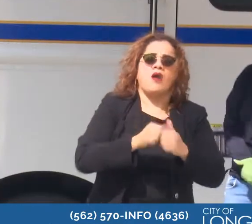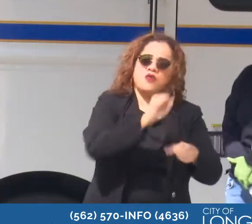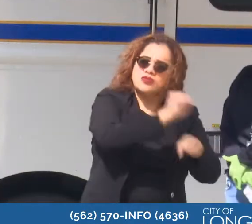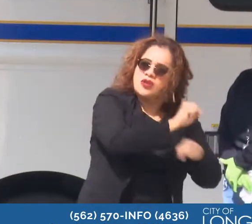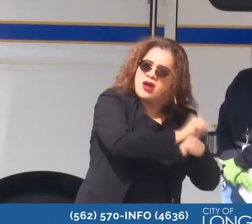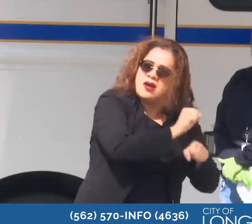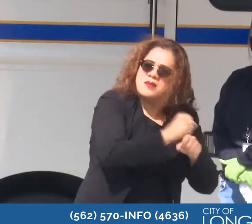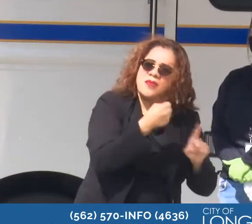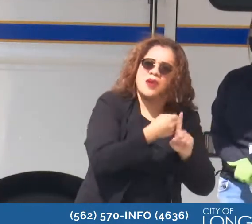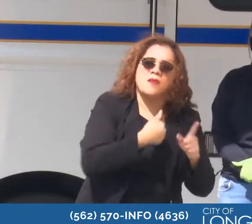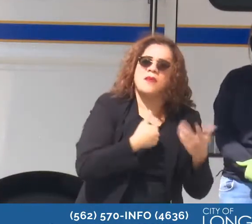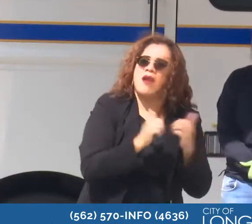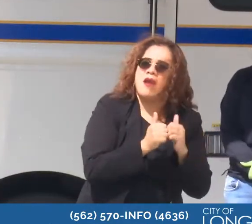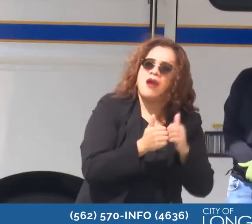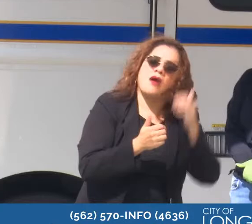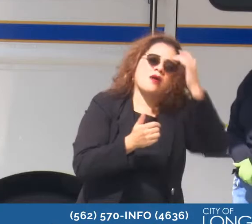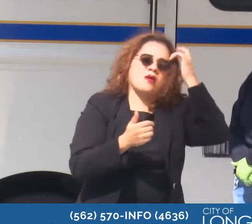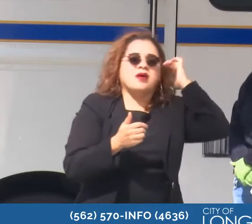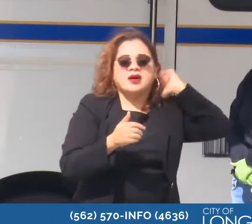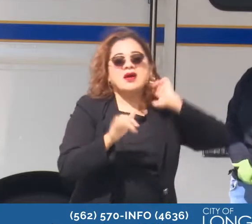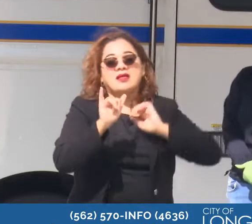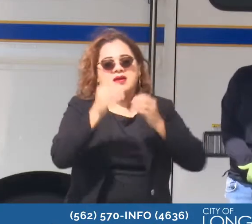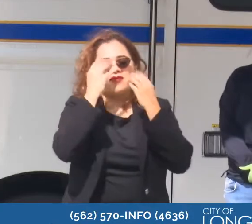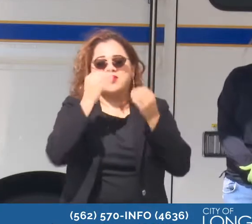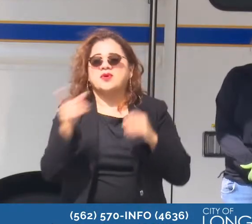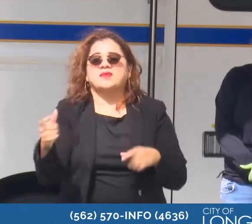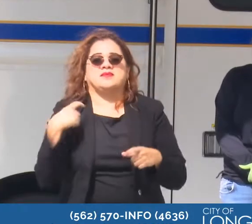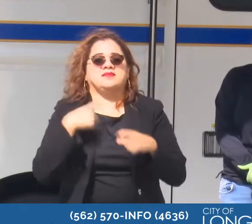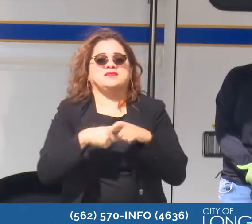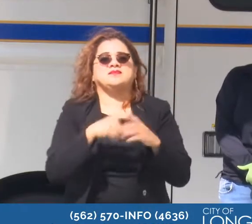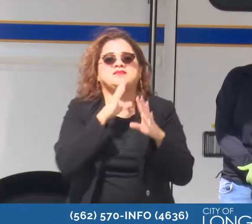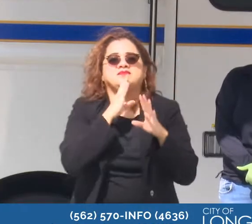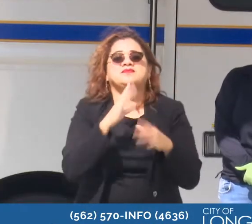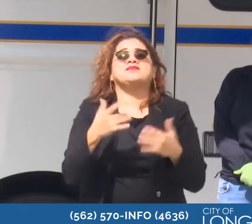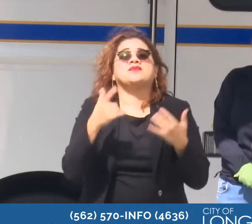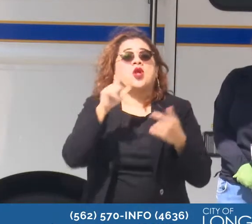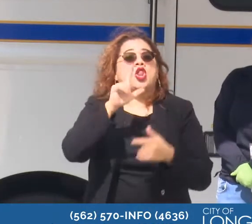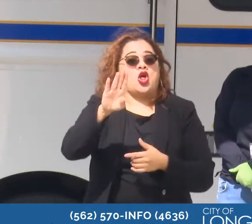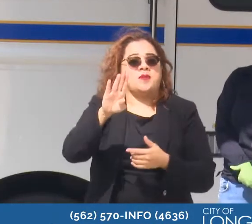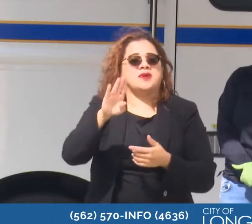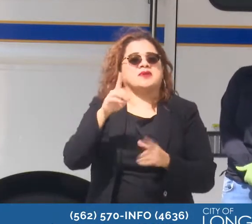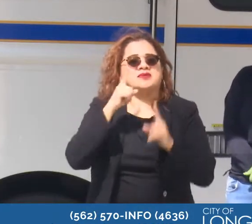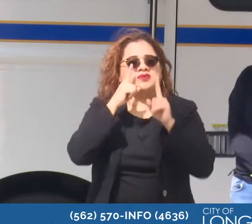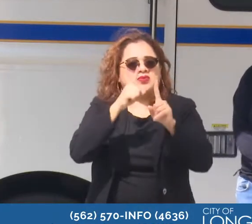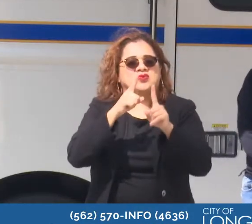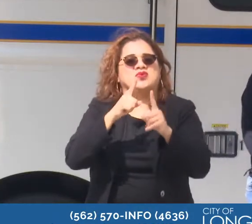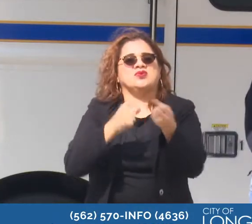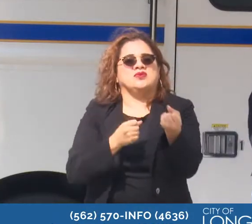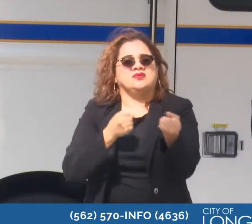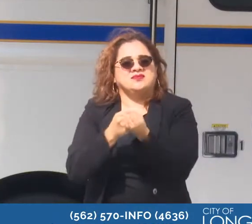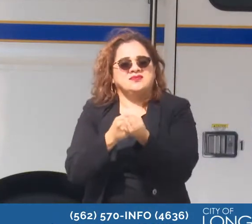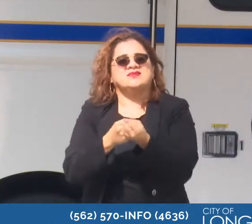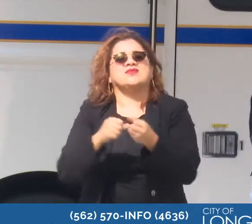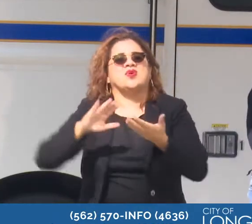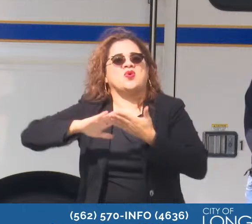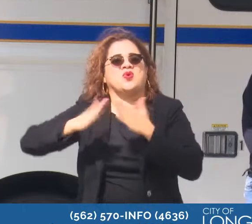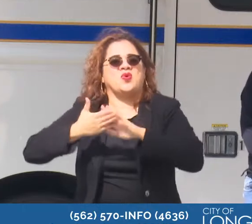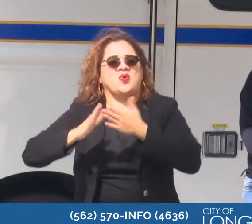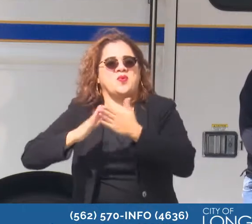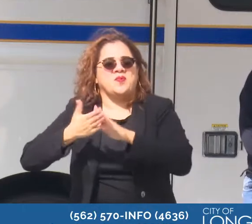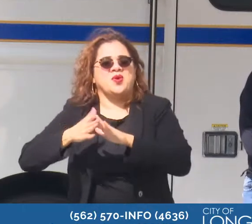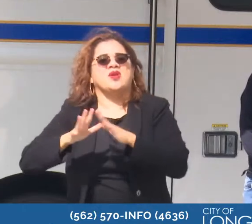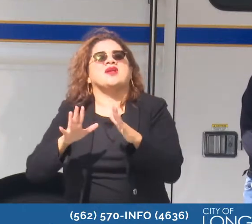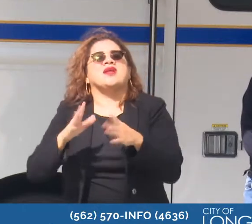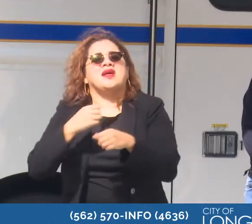estamos haciendo con la ciudad de Long Beach es asegurando que nuestra comunidad, primeramente, ¿verdad?, los motivemos a tomar